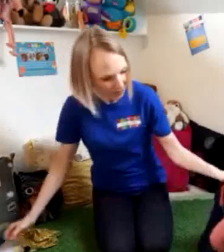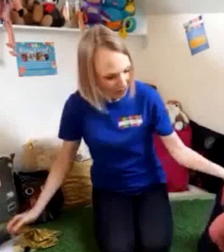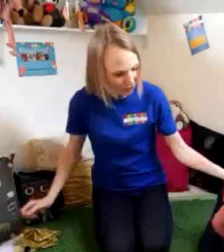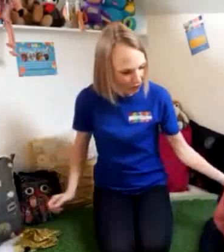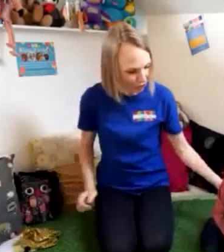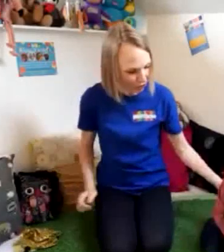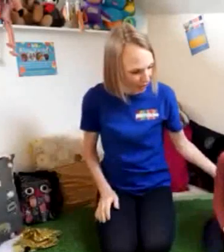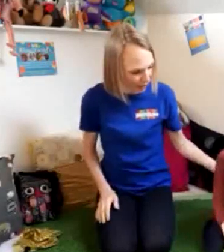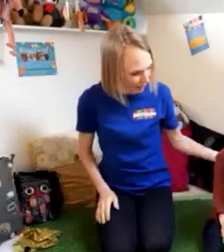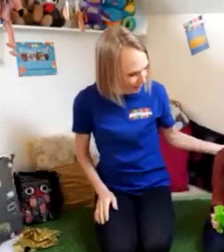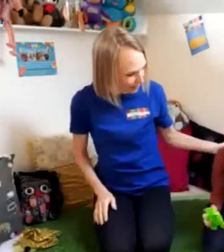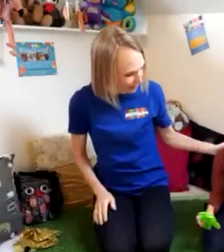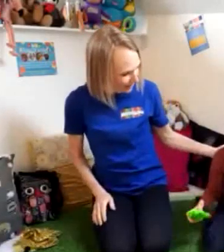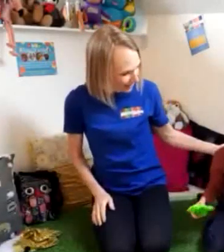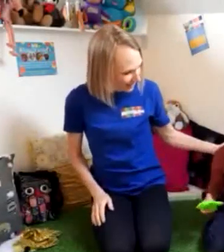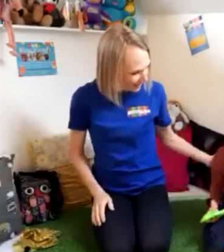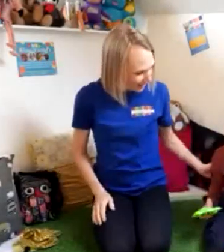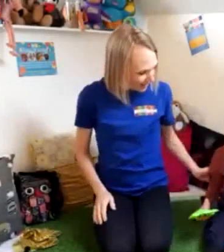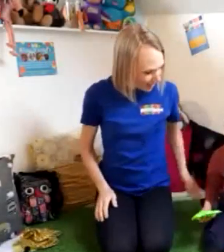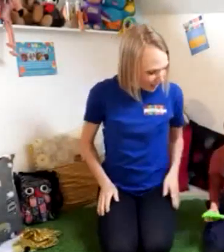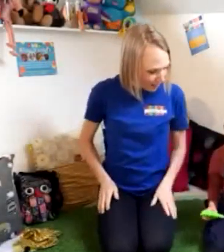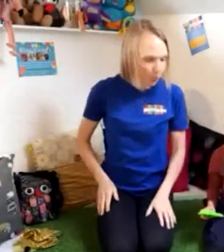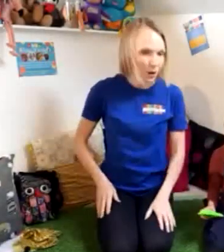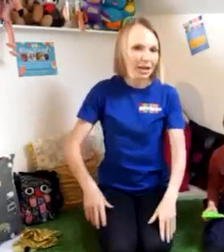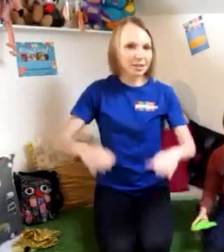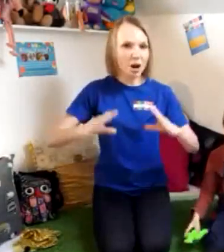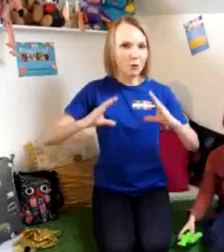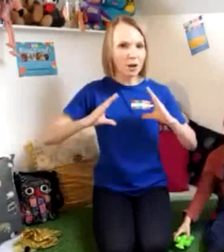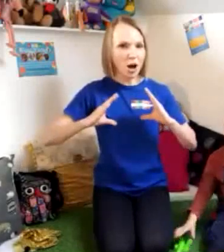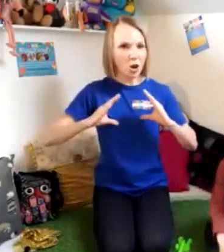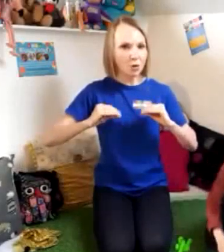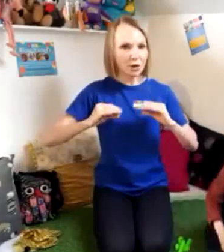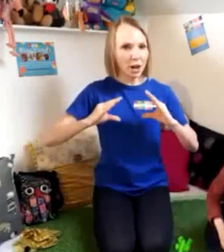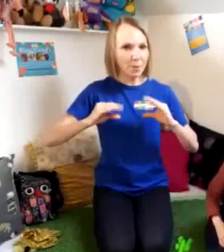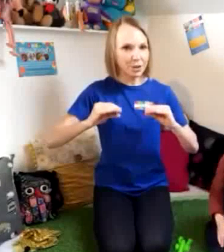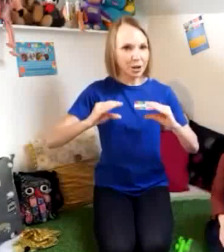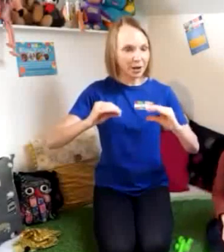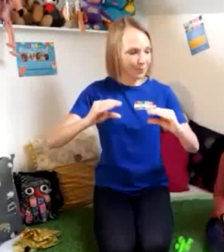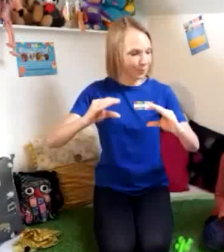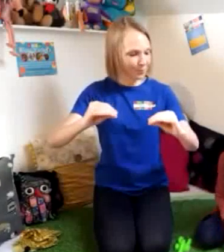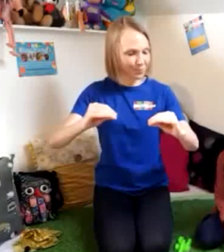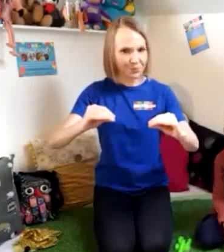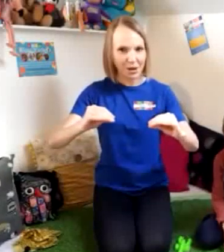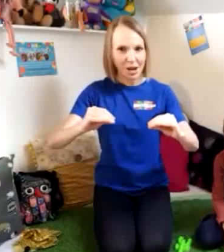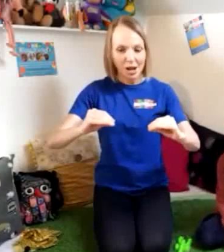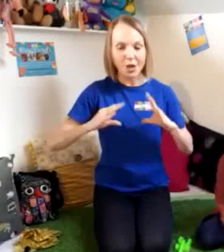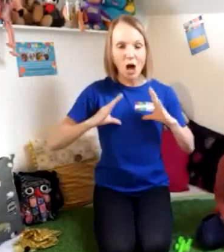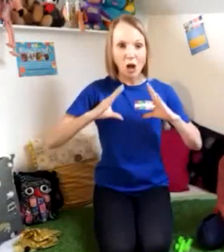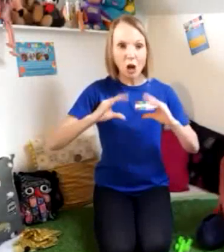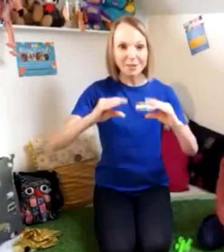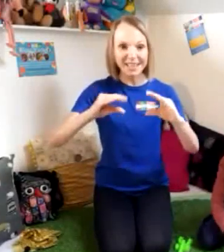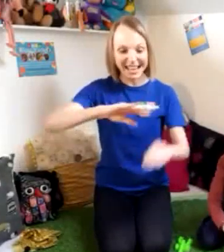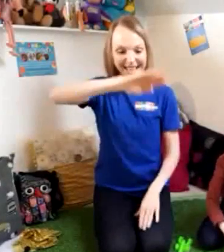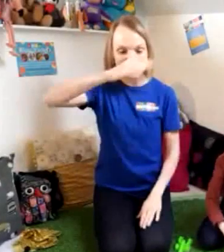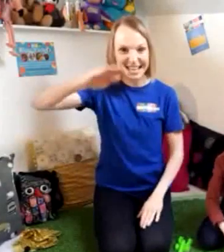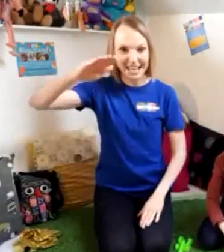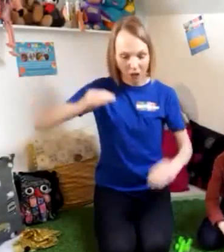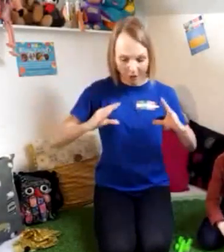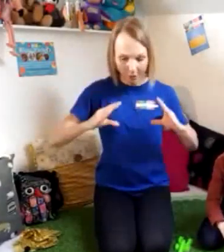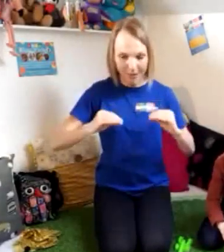Can I join in, Harris? We're going to start off with our lovely lobster. The lobster in the sea goes pinch,